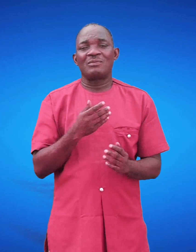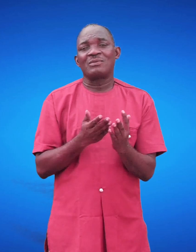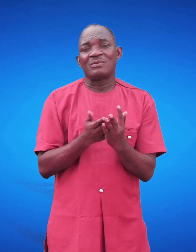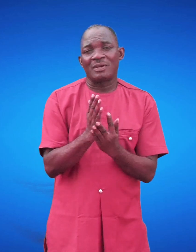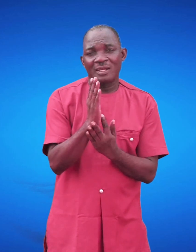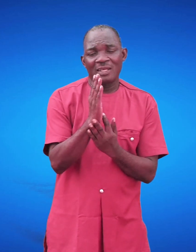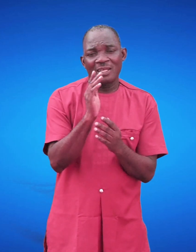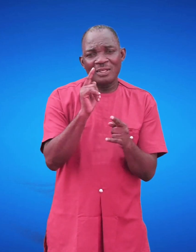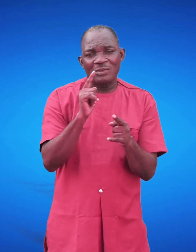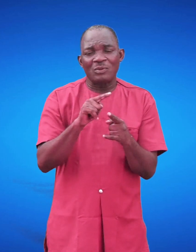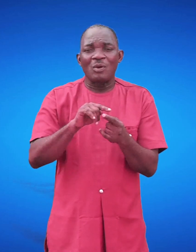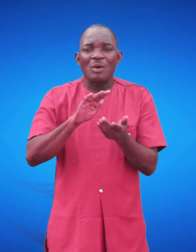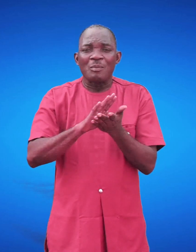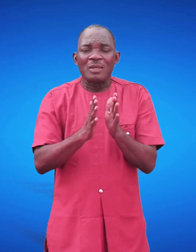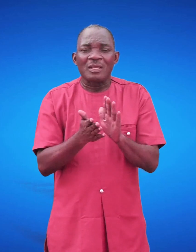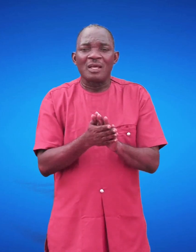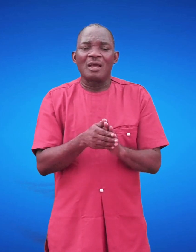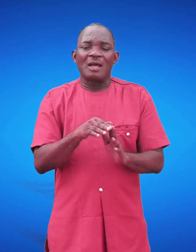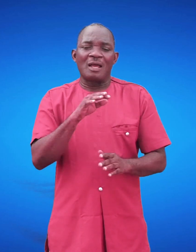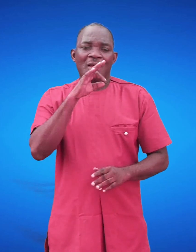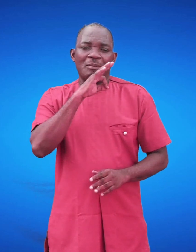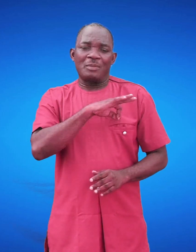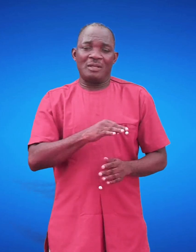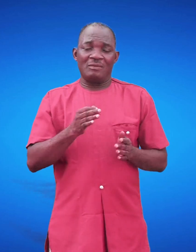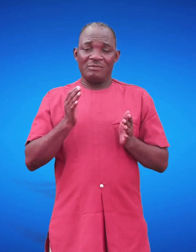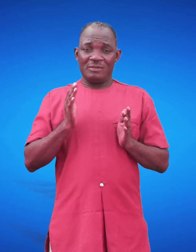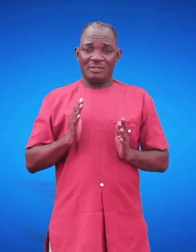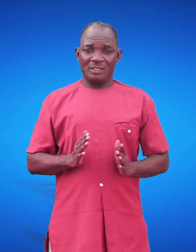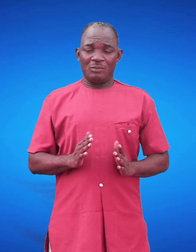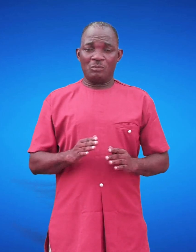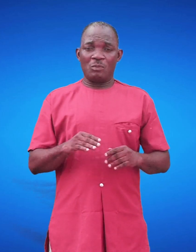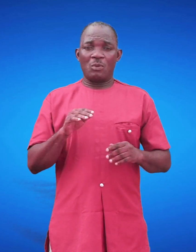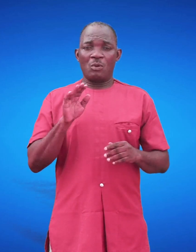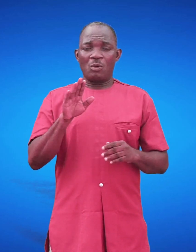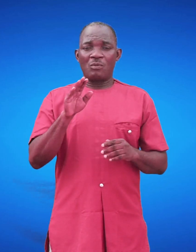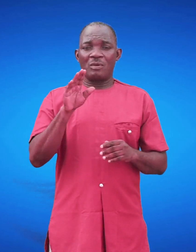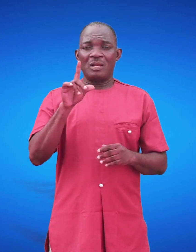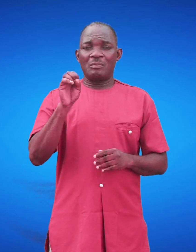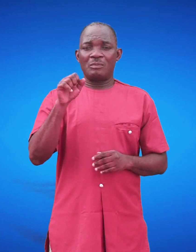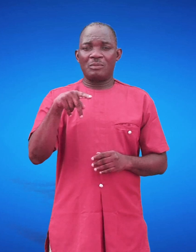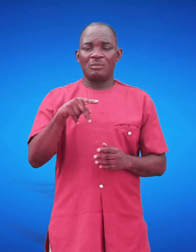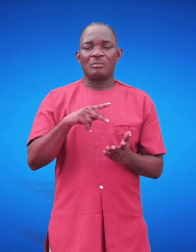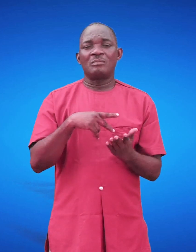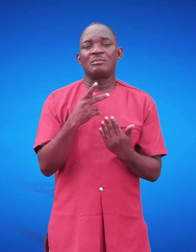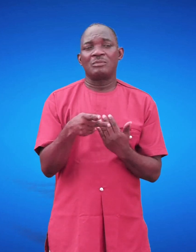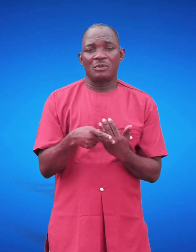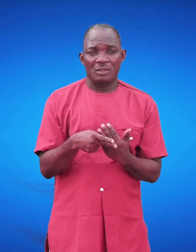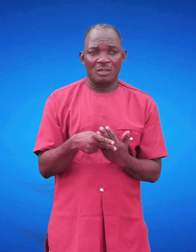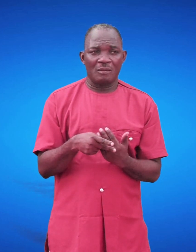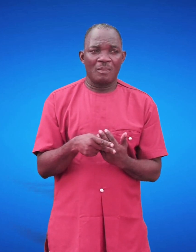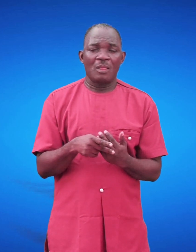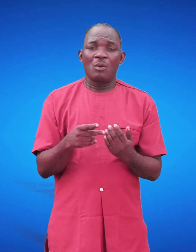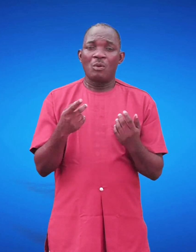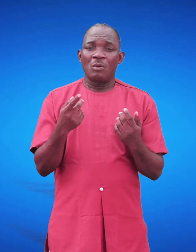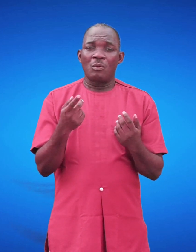to become a beneficiary of the LEAP program once you have